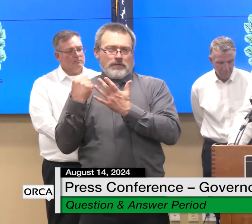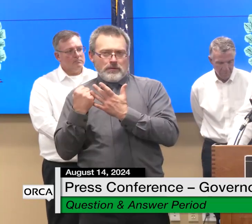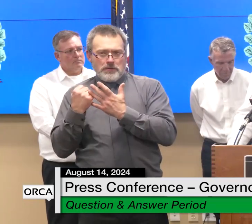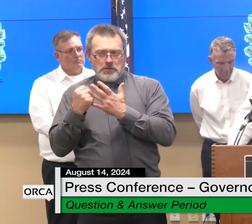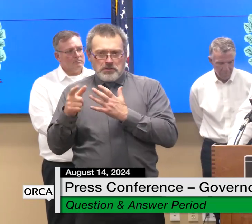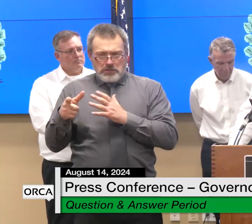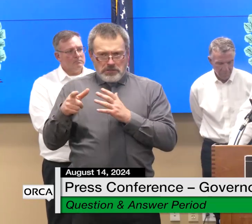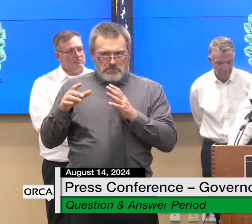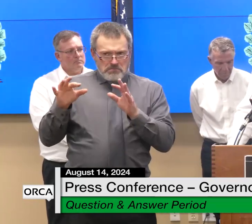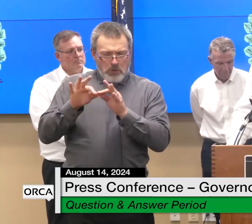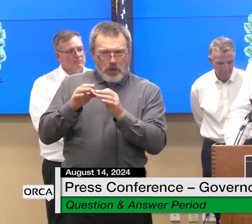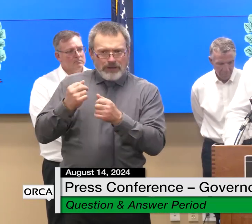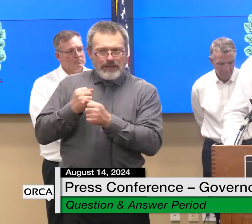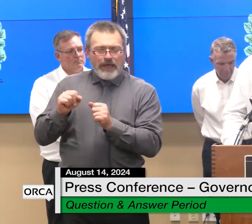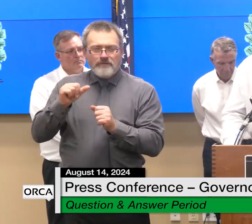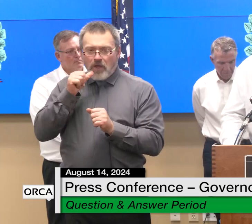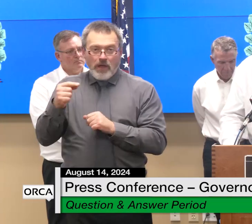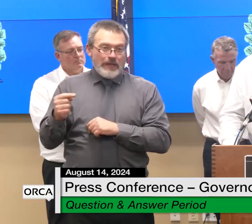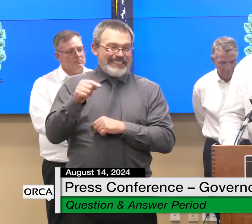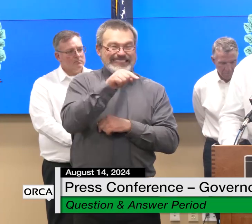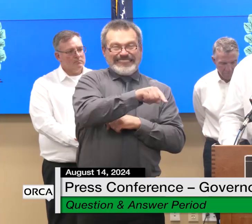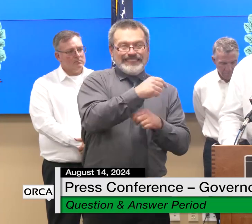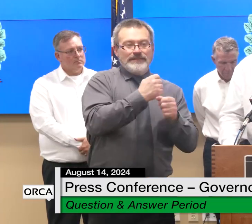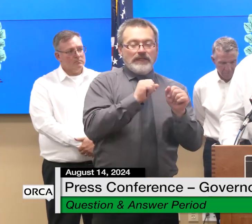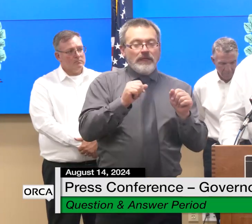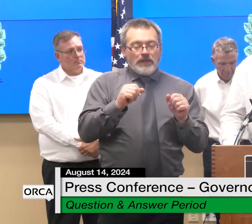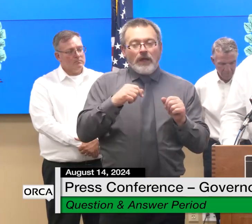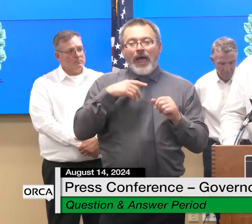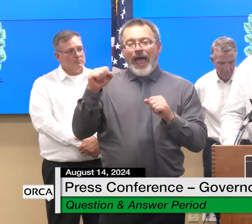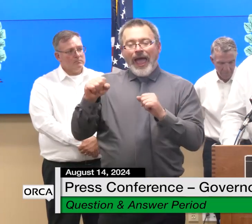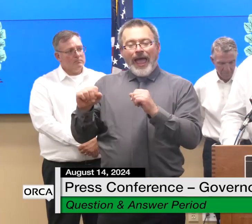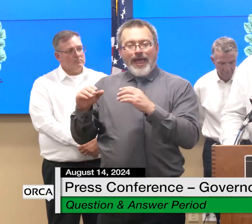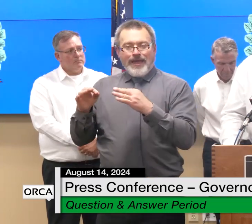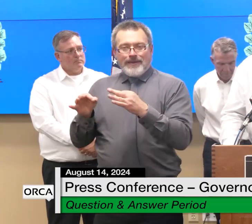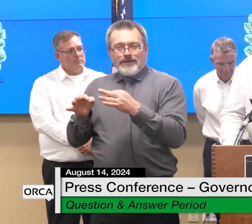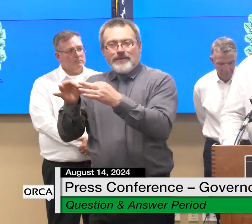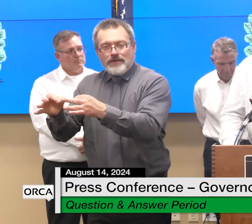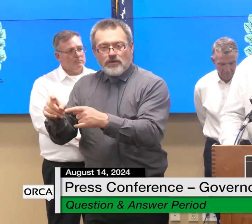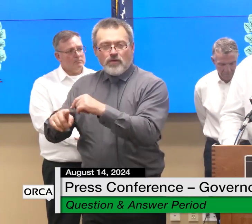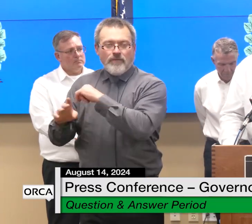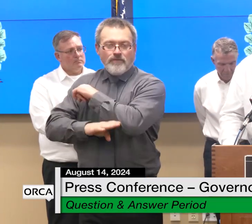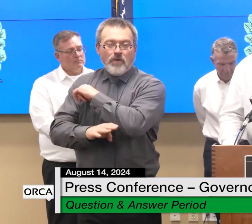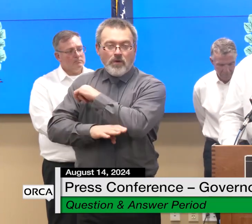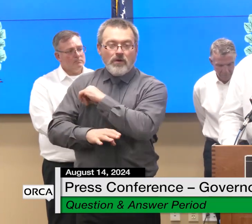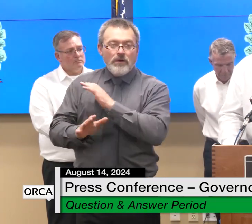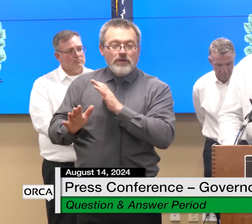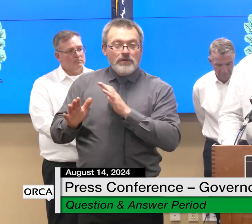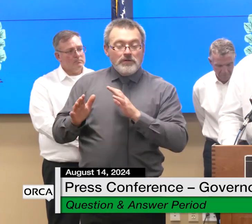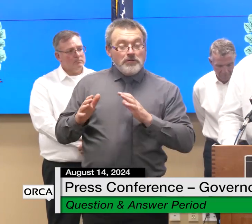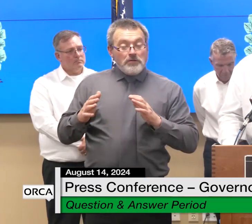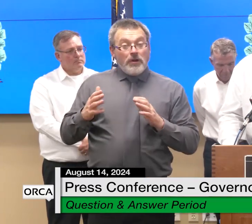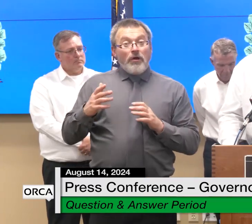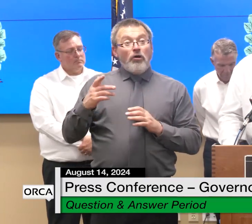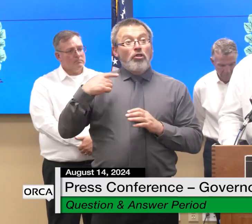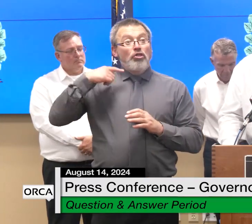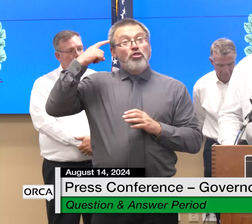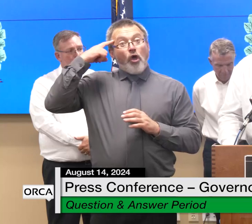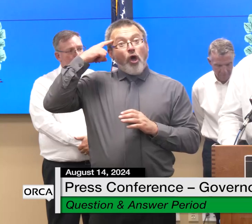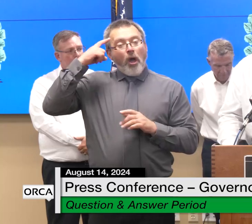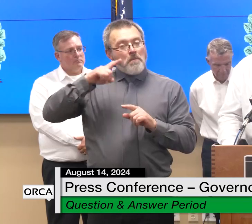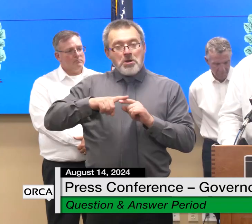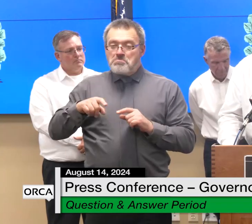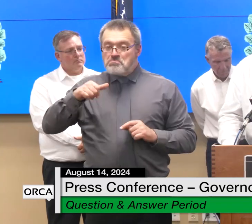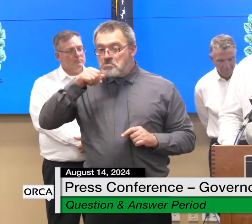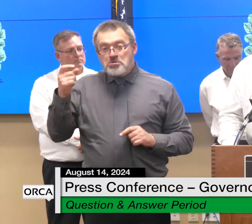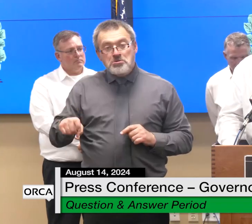be extended a little bit further into the fall. This year, we've not had to do that yet, and I hope we don't have to do that. Let's hope that